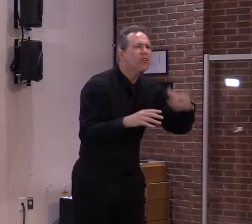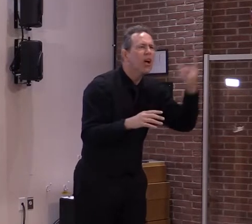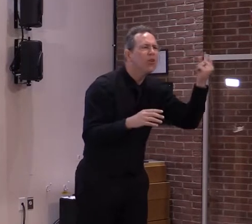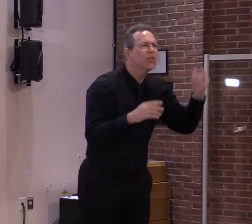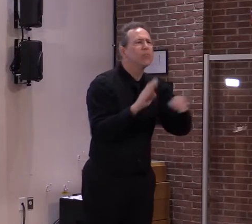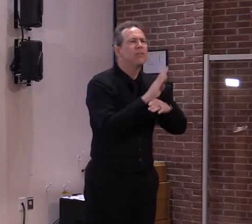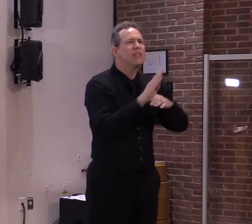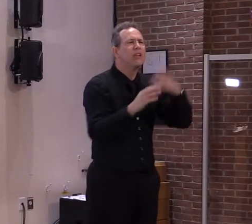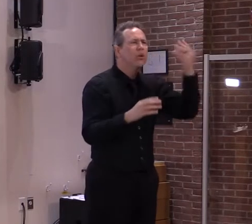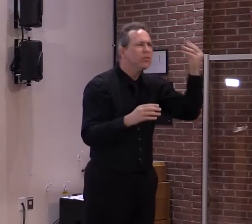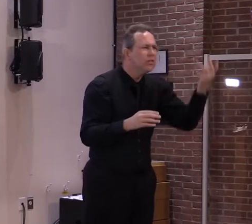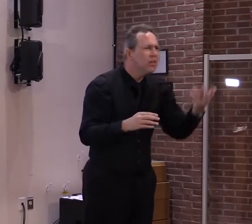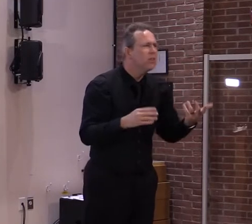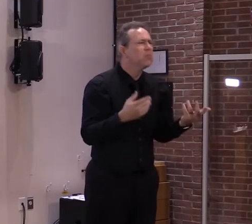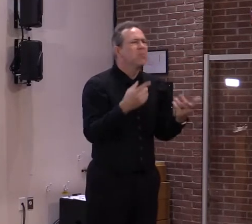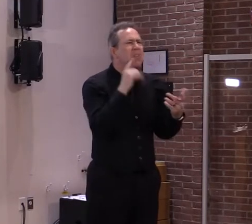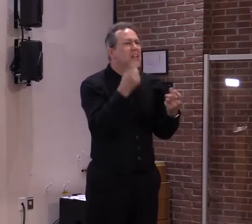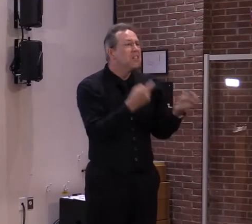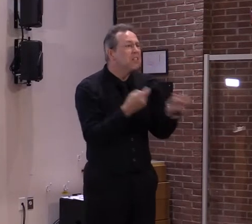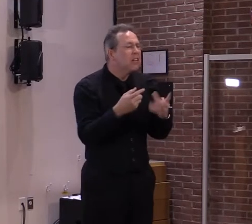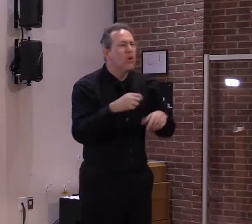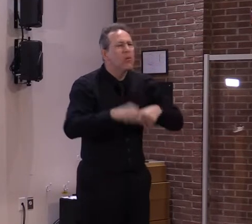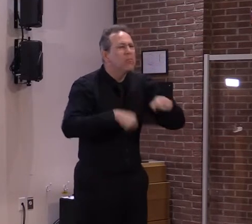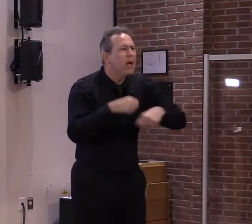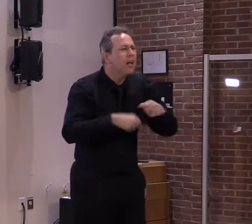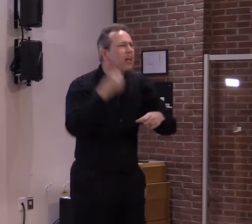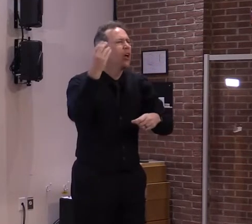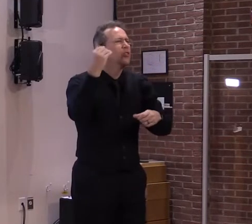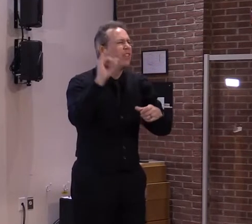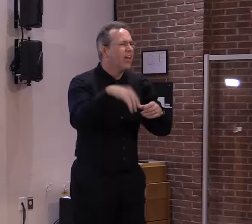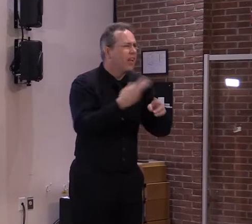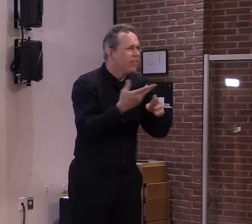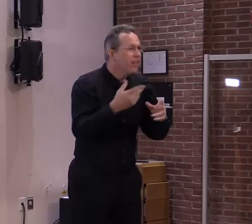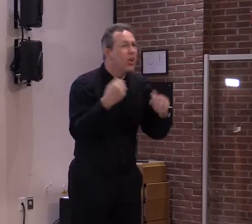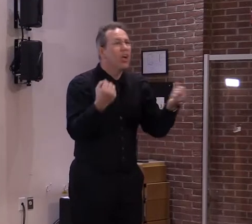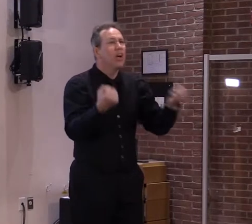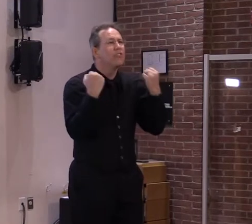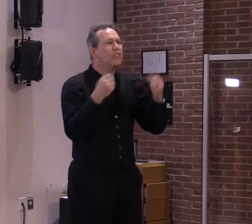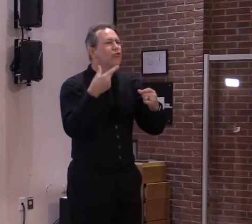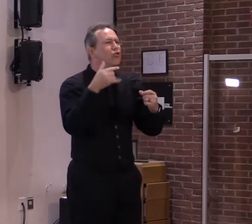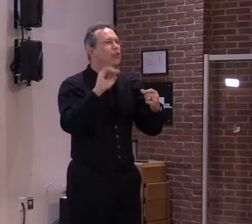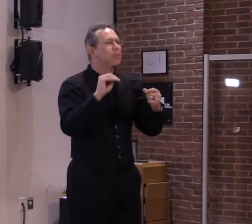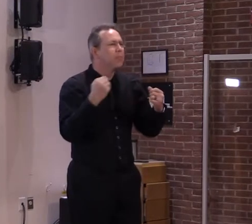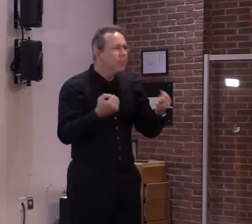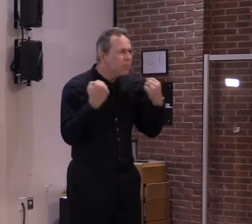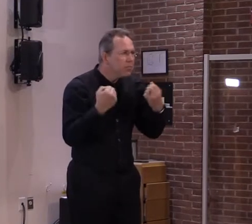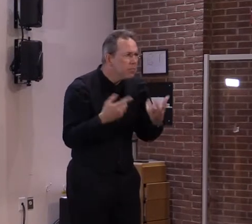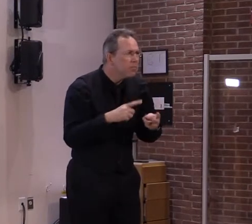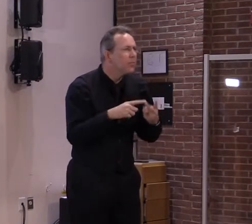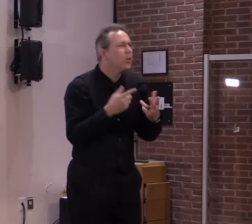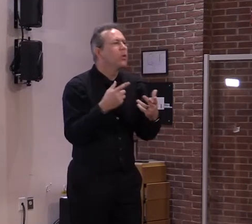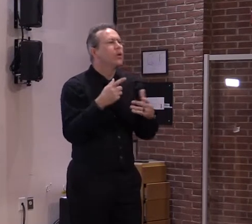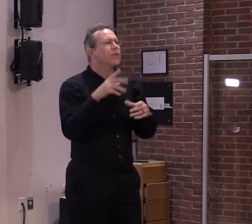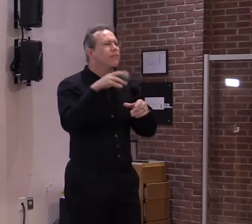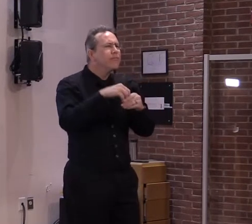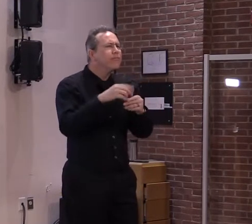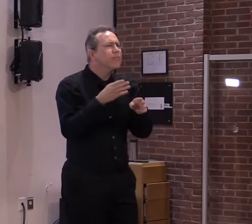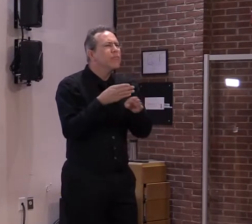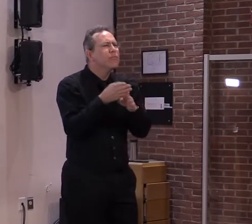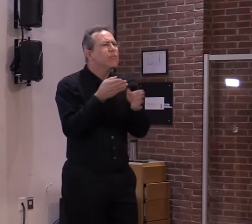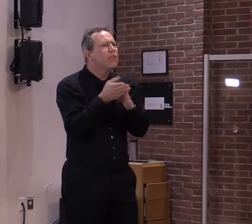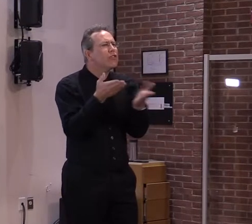outdoor recreation and fitness, low or no contact professional services, farmers markets,